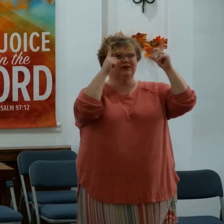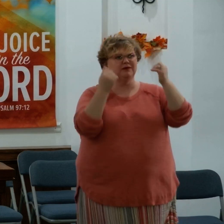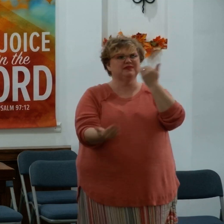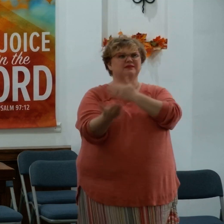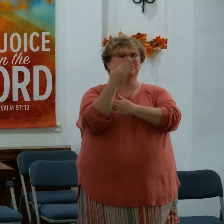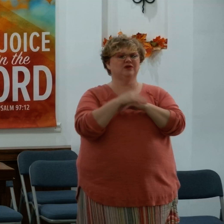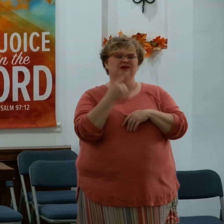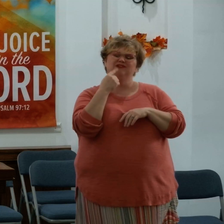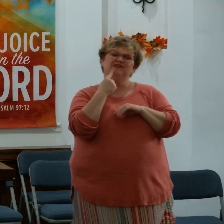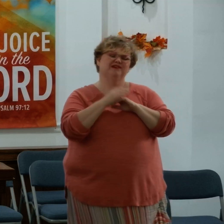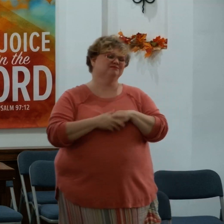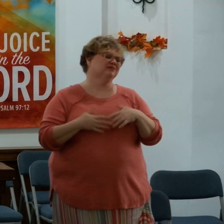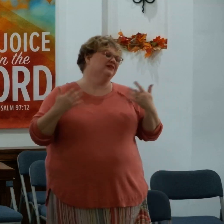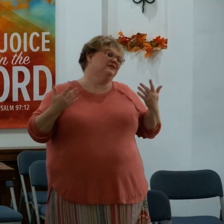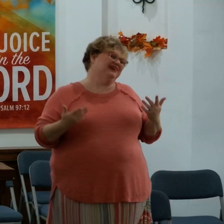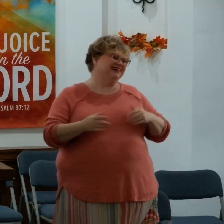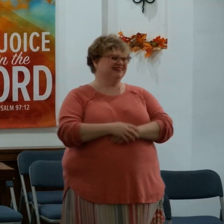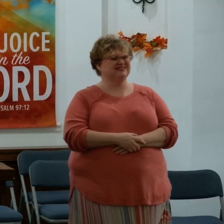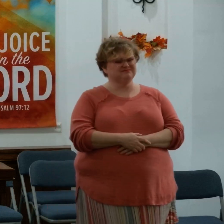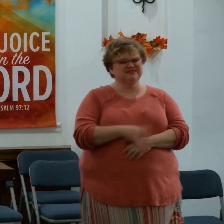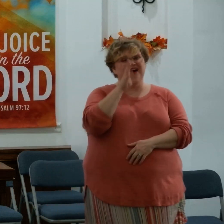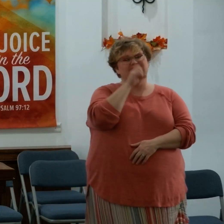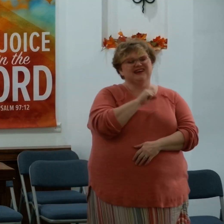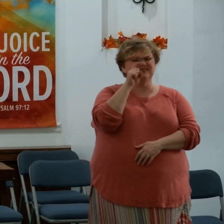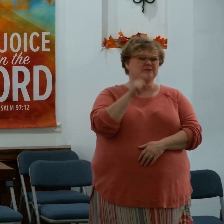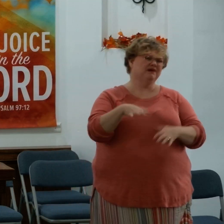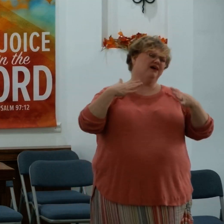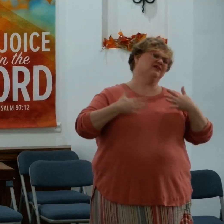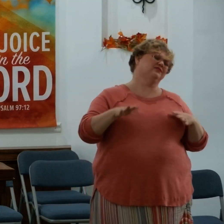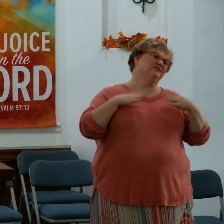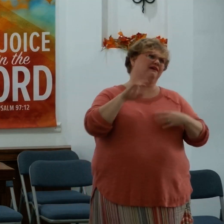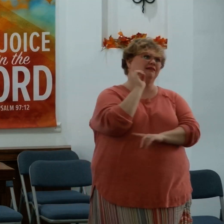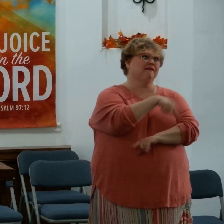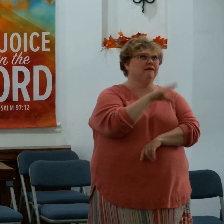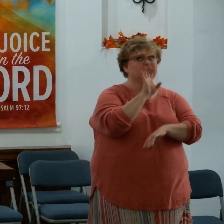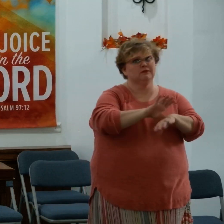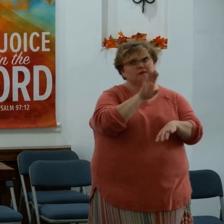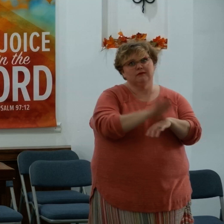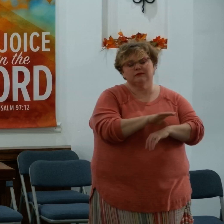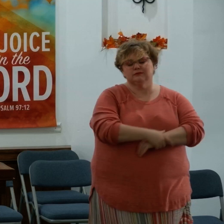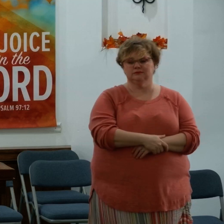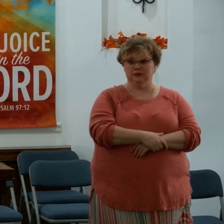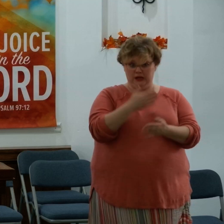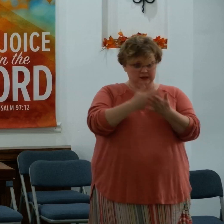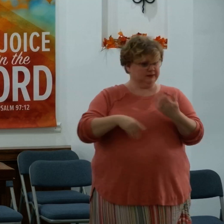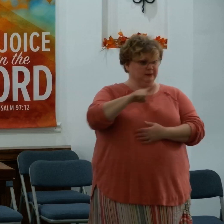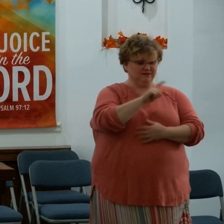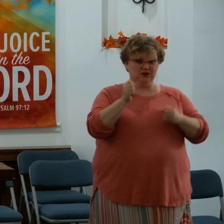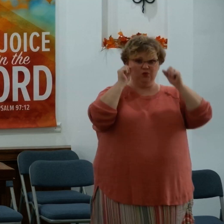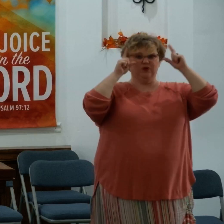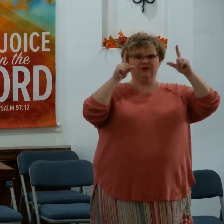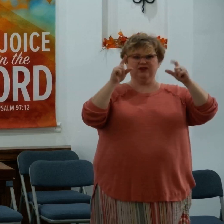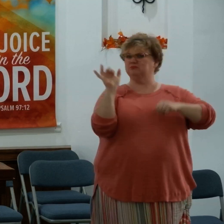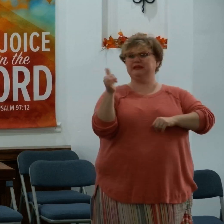and you said, well, I guess I got to get dressed up and go to church. But some of you woke up this morning